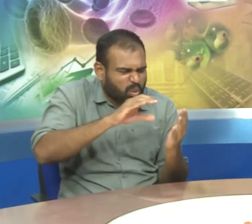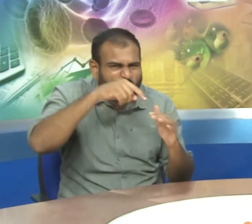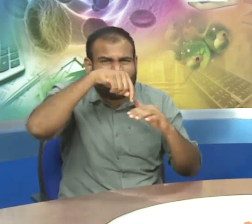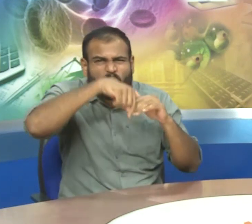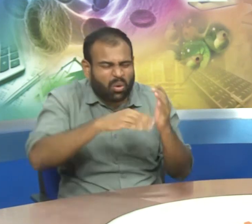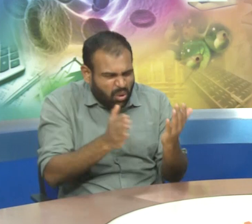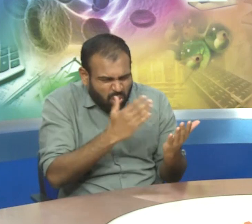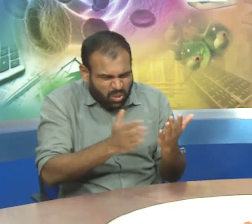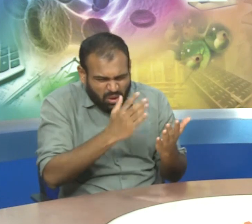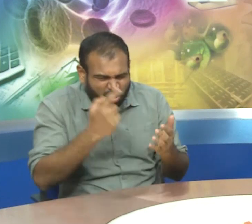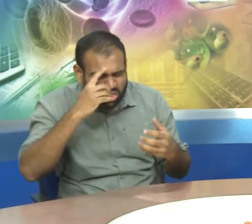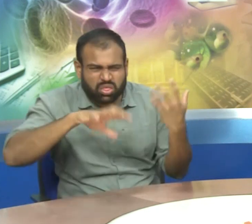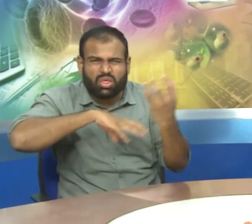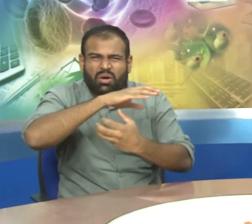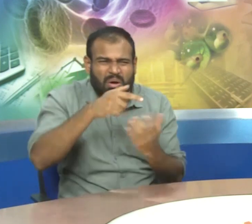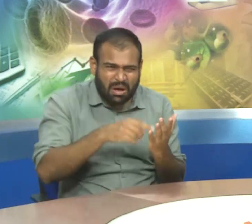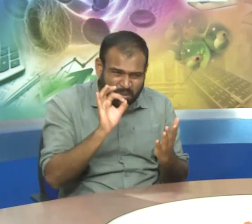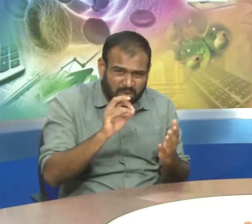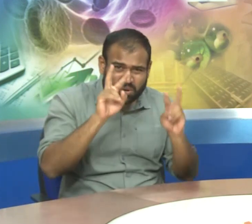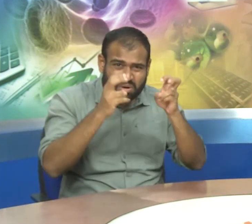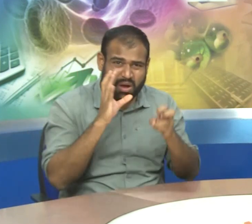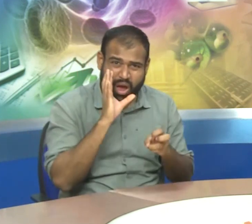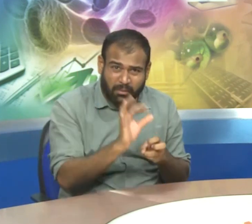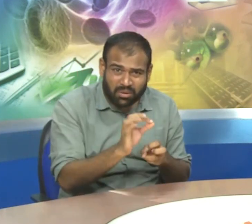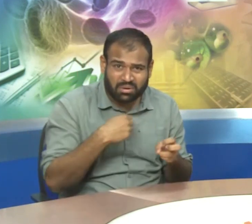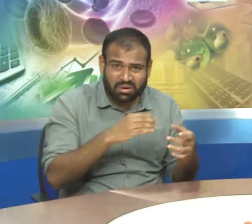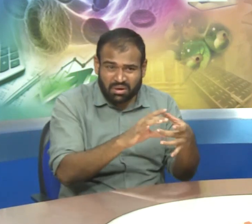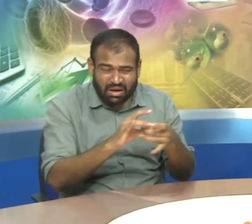talking about condensation services.